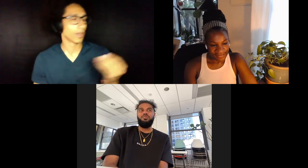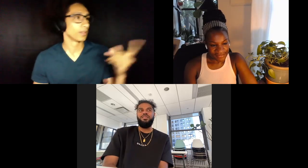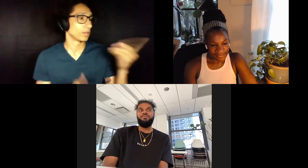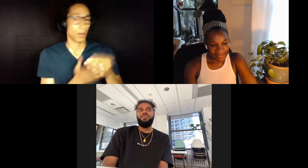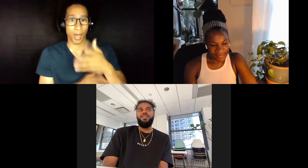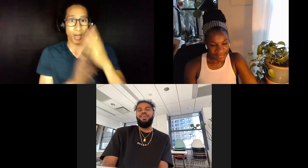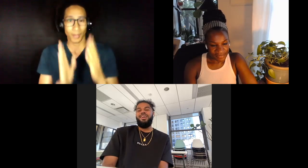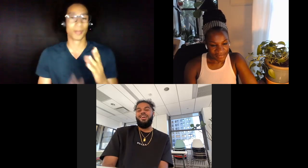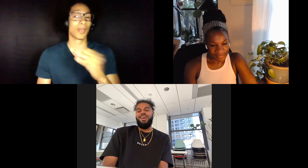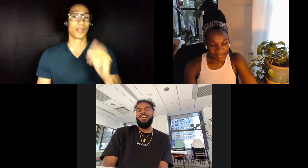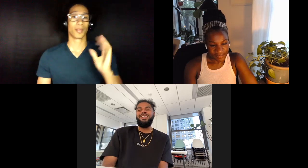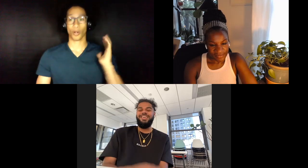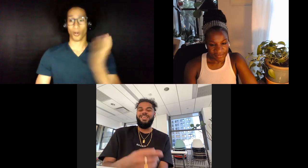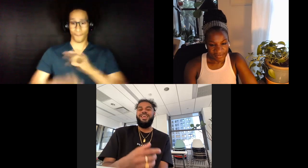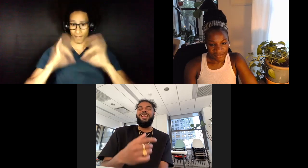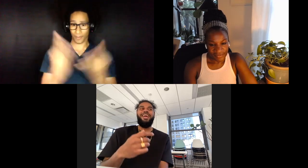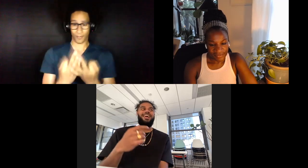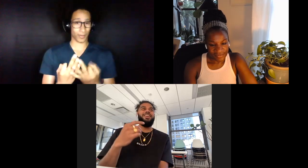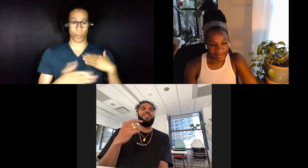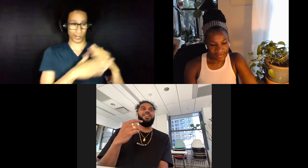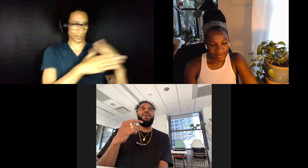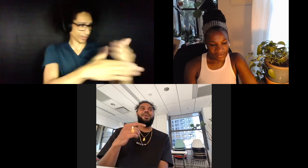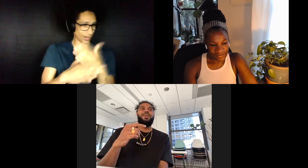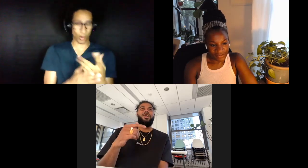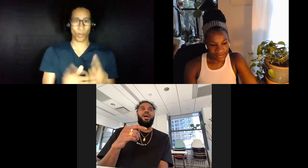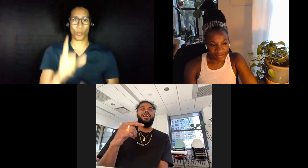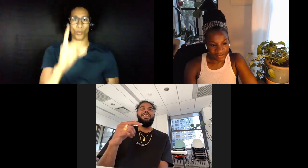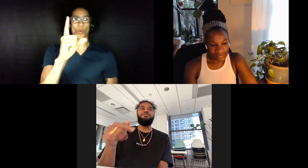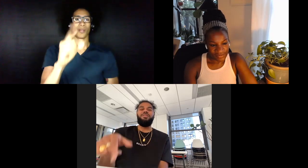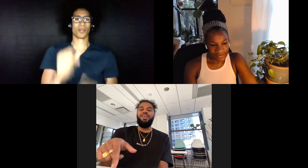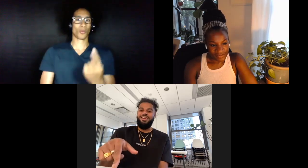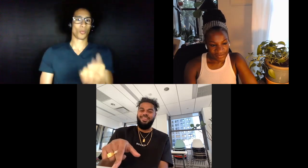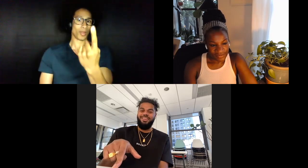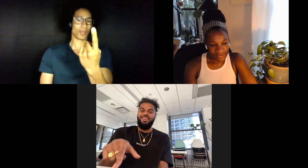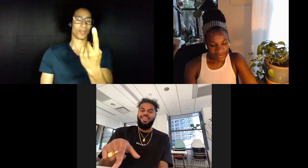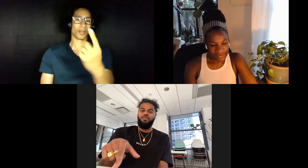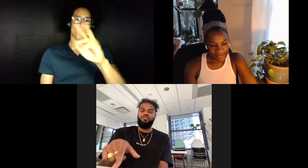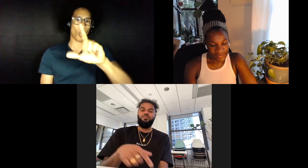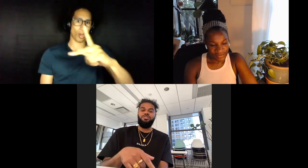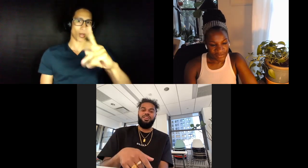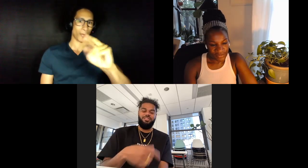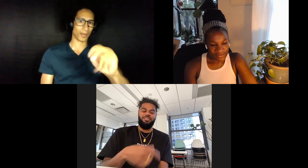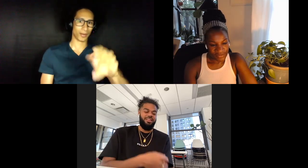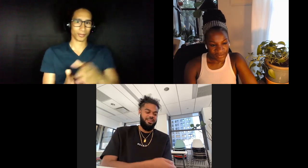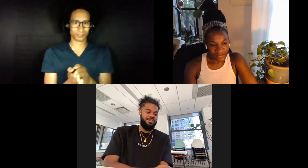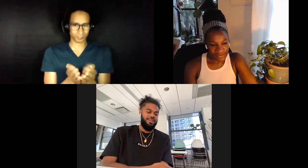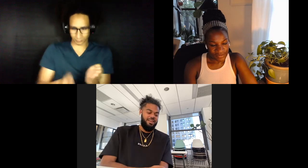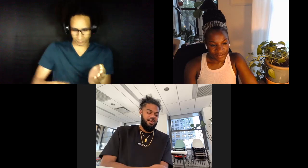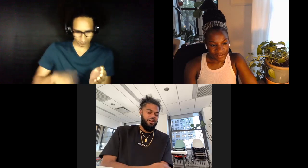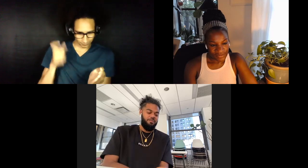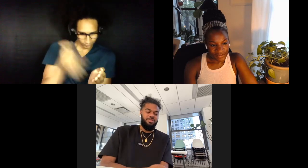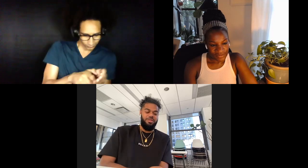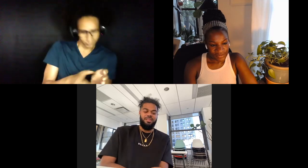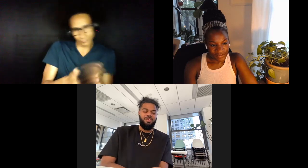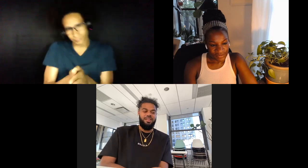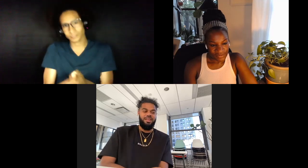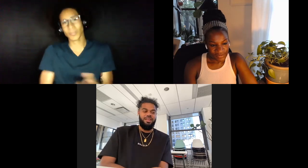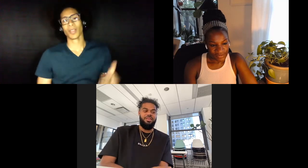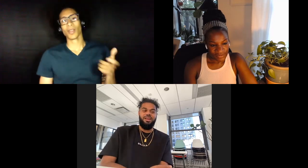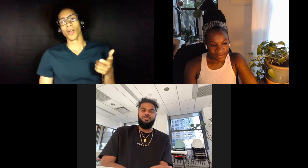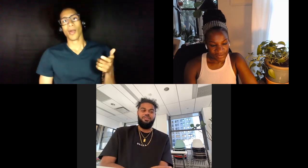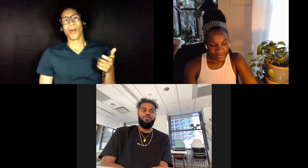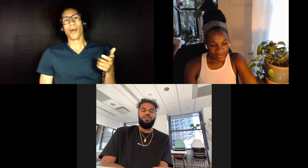denied approved double EP in the summer of 2021. The project is based around his battle for his US citizenship and reflects the